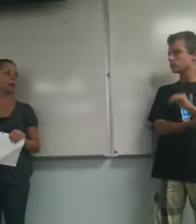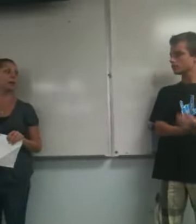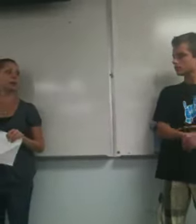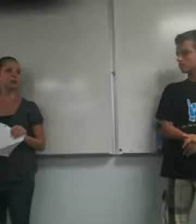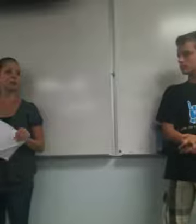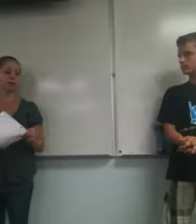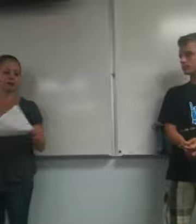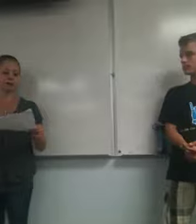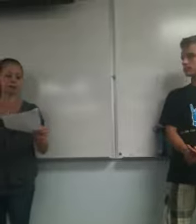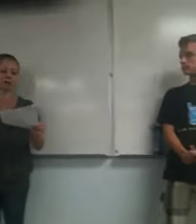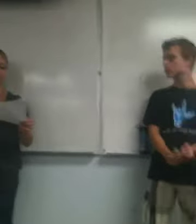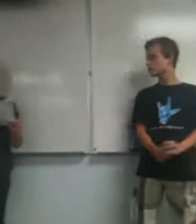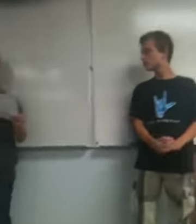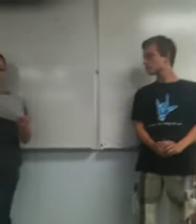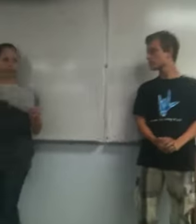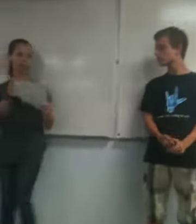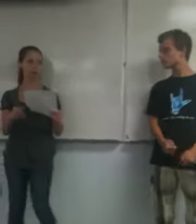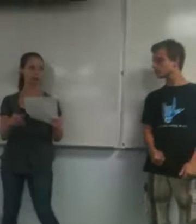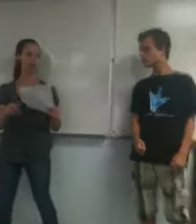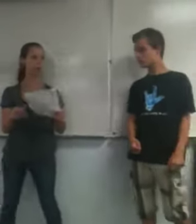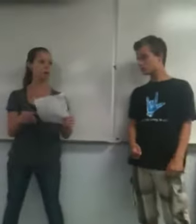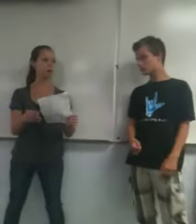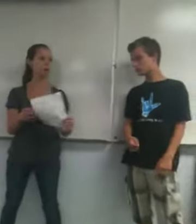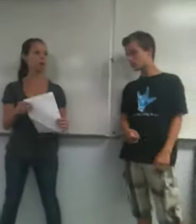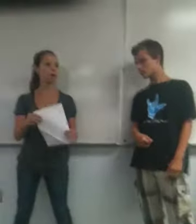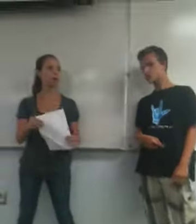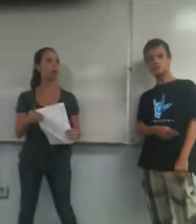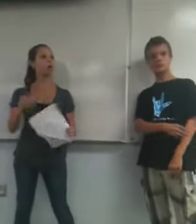pattern also, that's a sign for pattern.